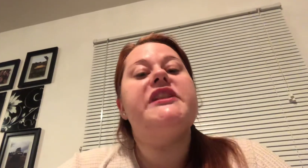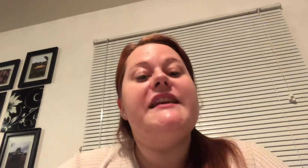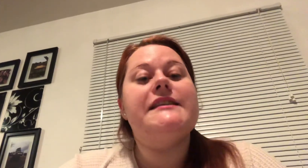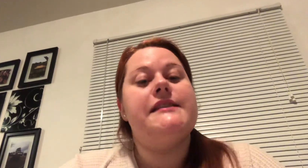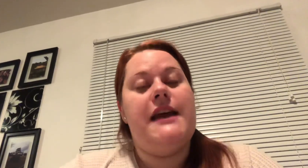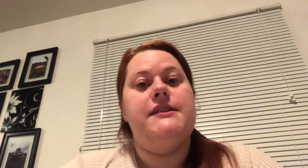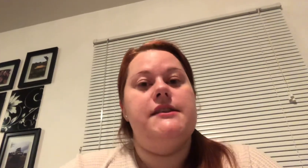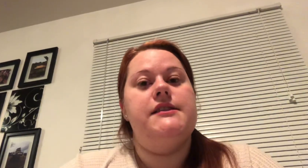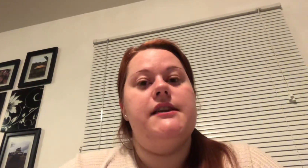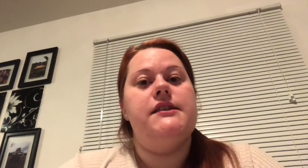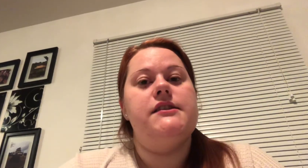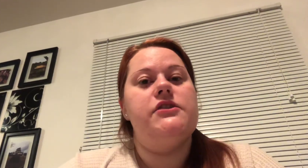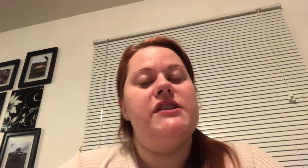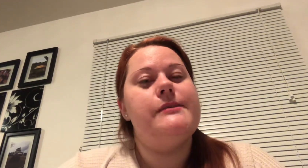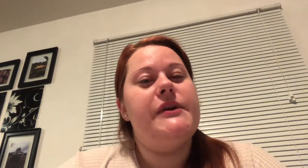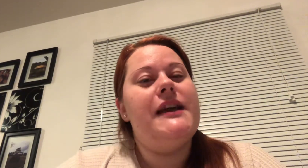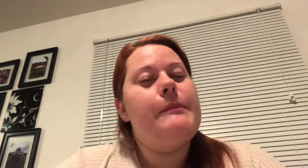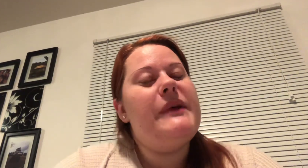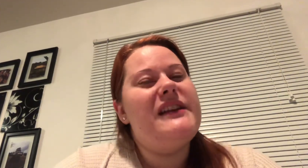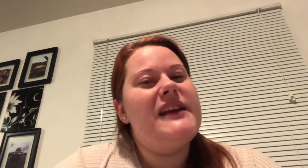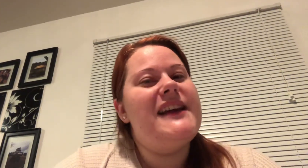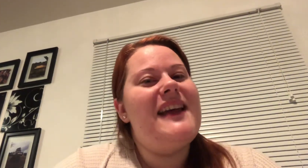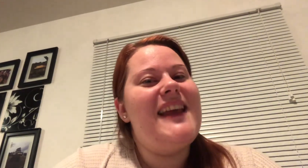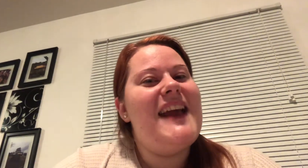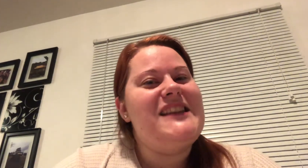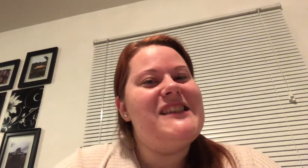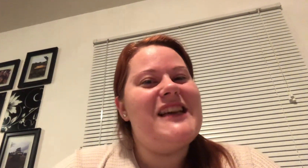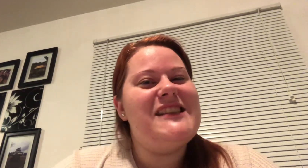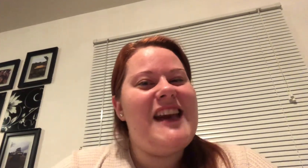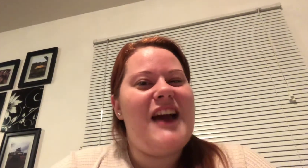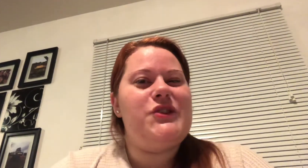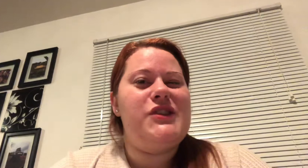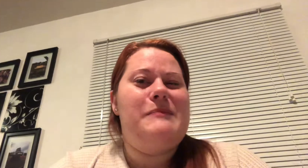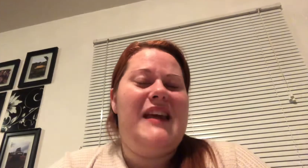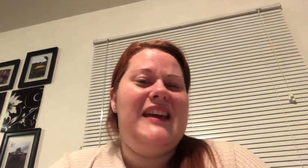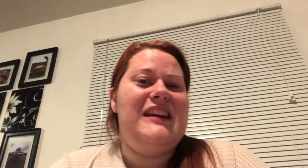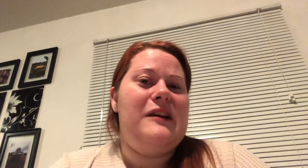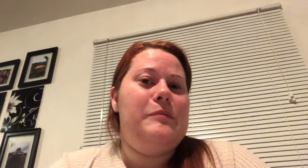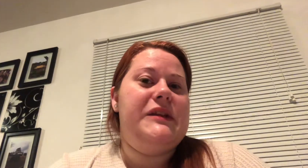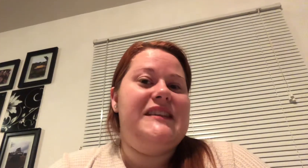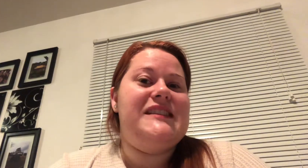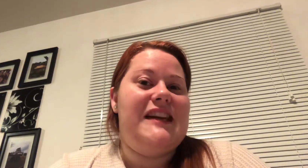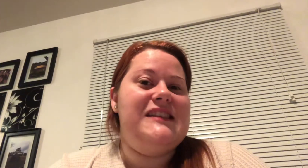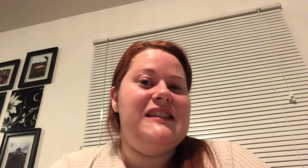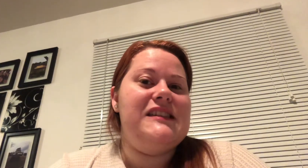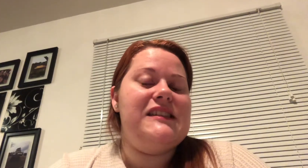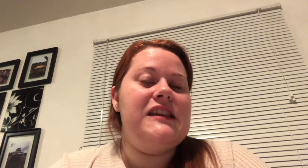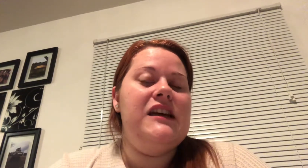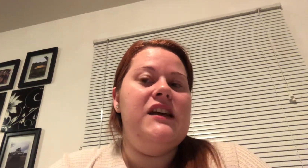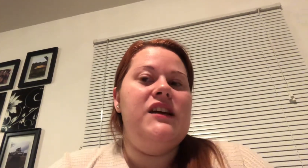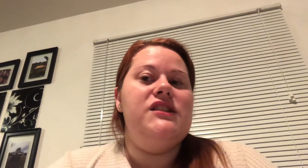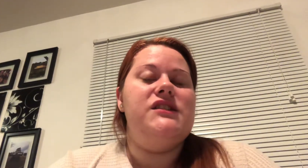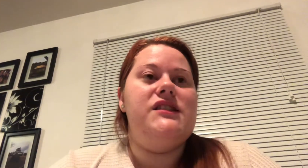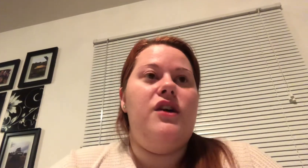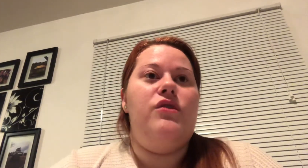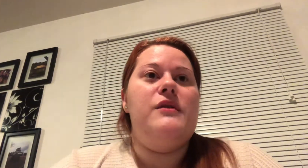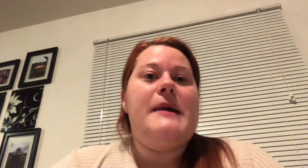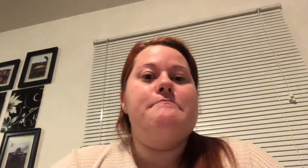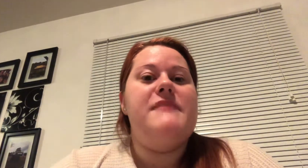complete sentences. Just putting a period at the end doesn't actually make it a complete sentence. So make